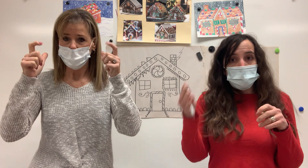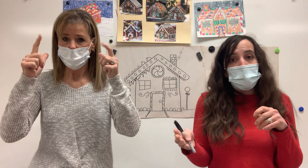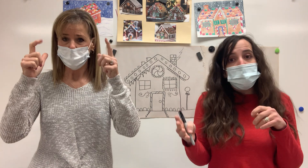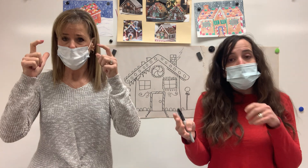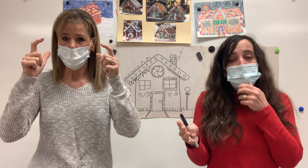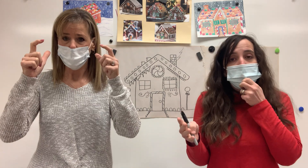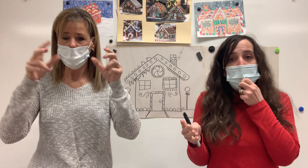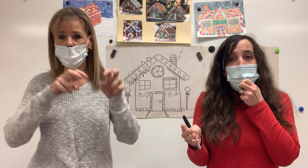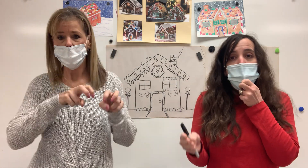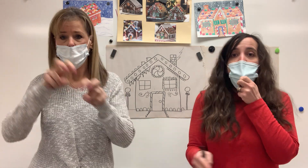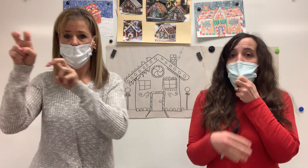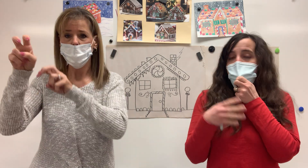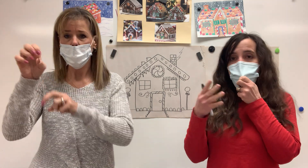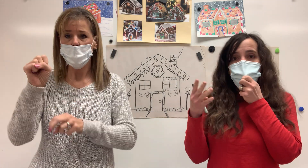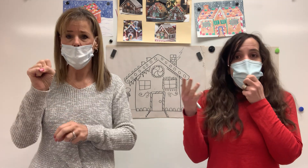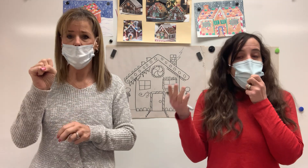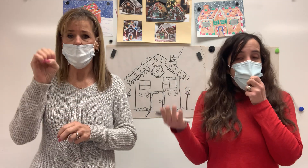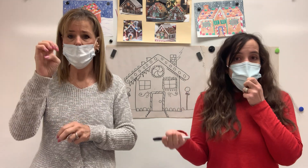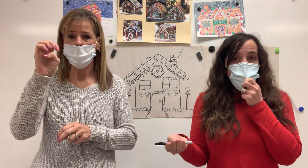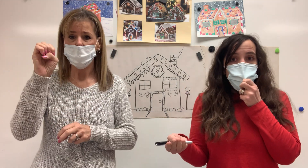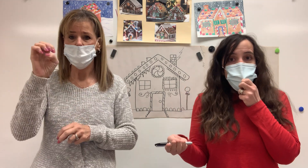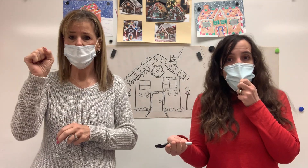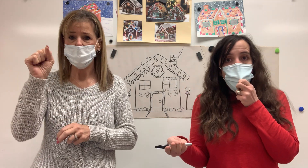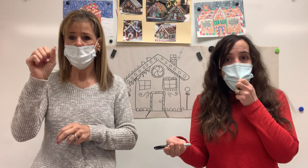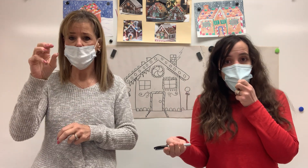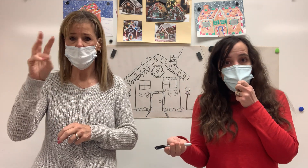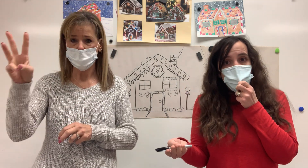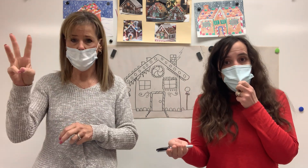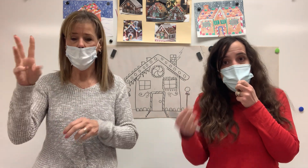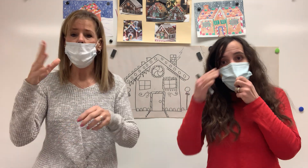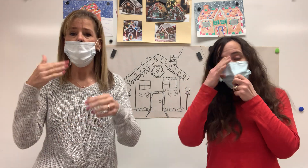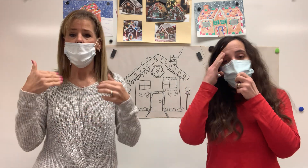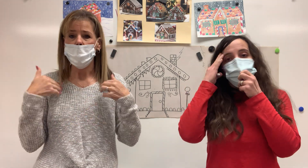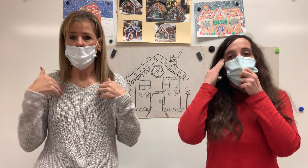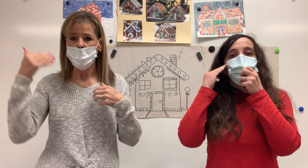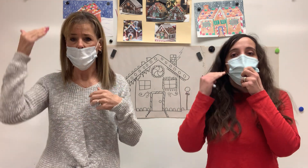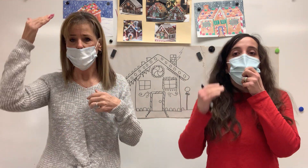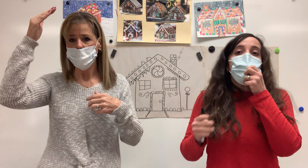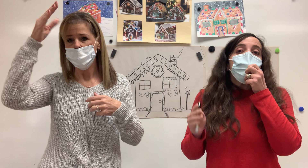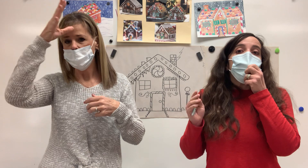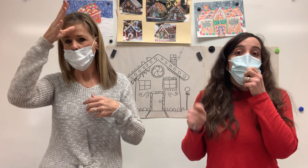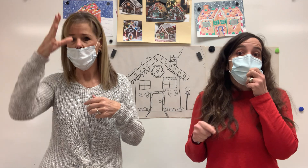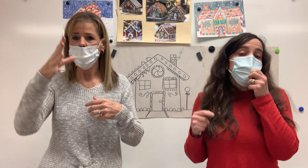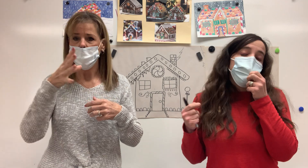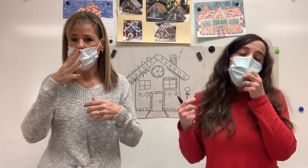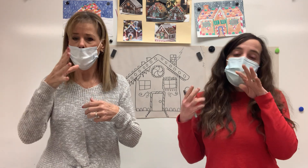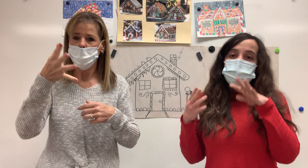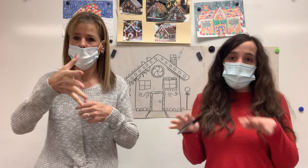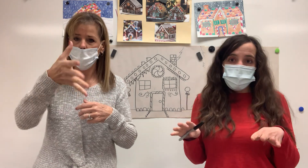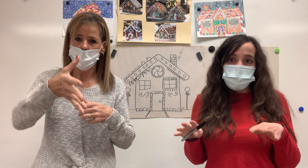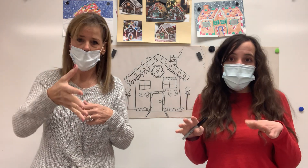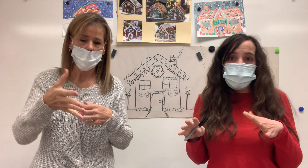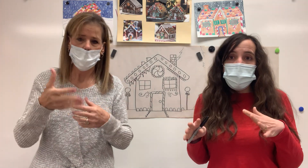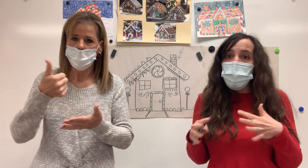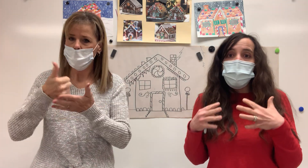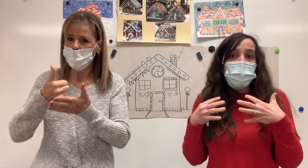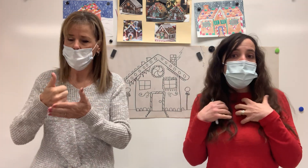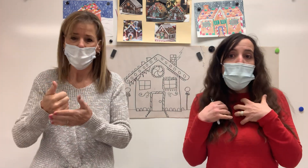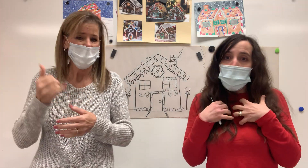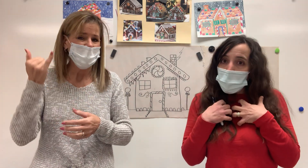on Seesaw. Have your adult at home help you do that if you need help. Friends, if you just can't figure it out, I'm